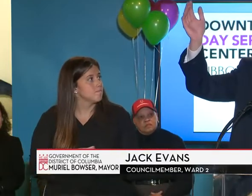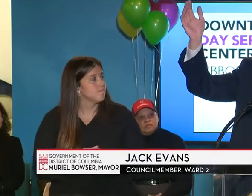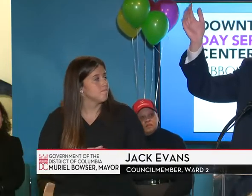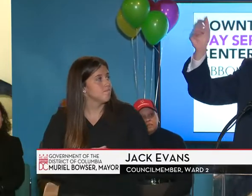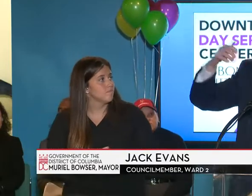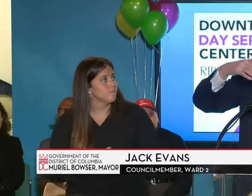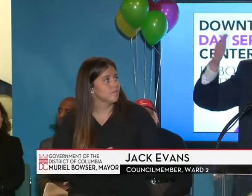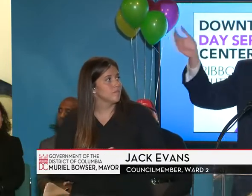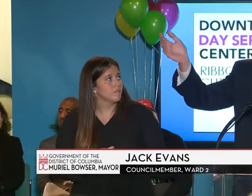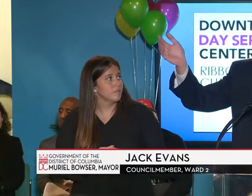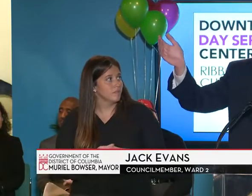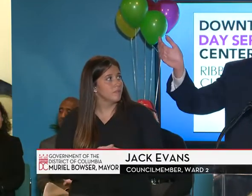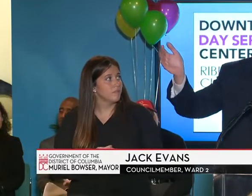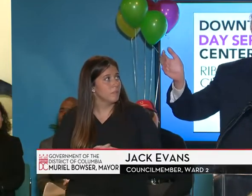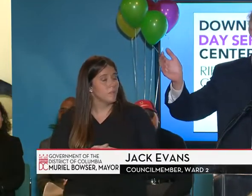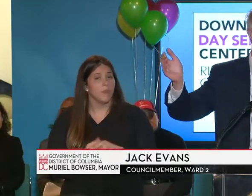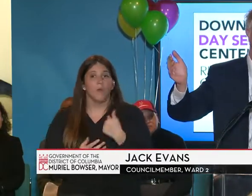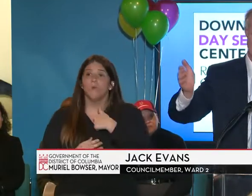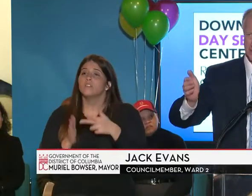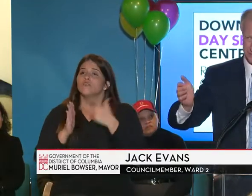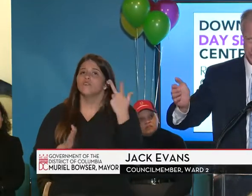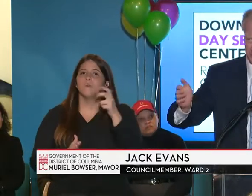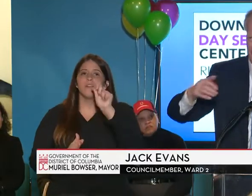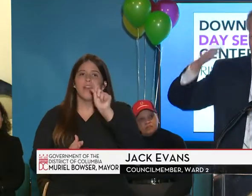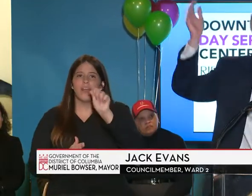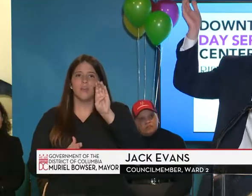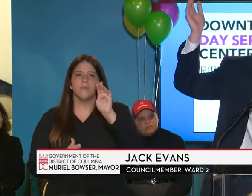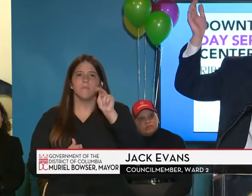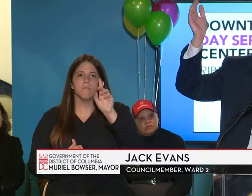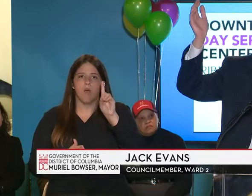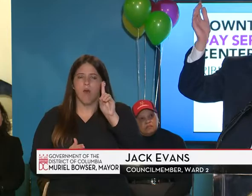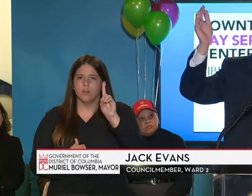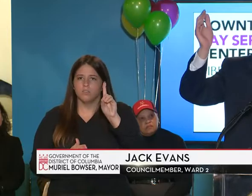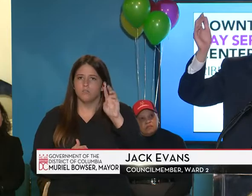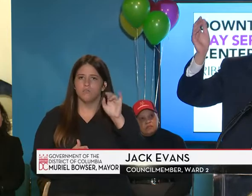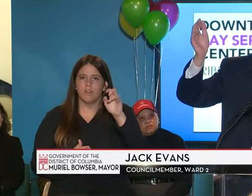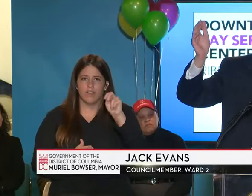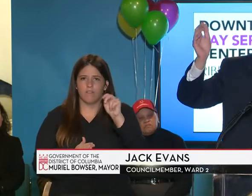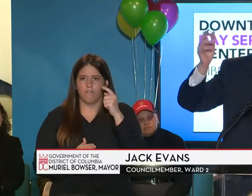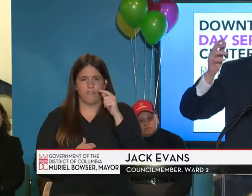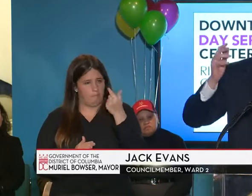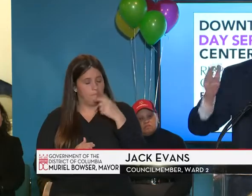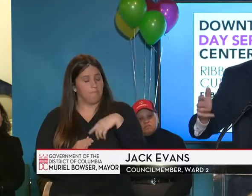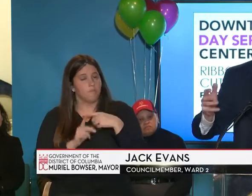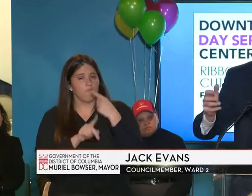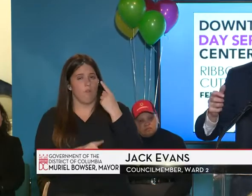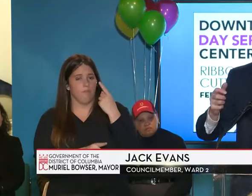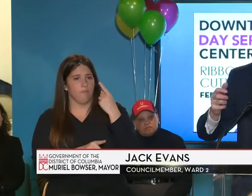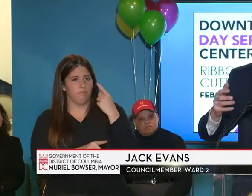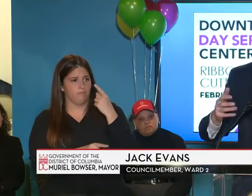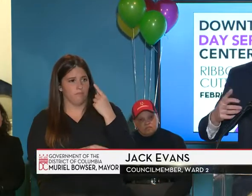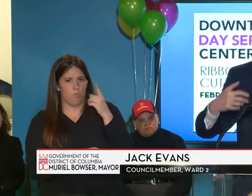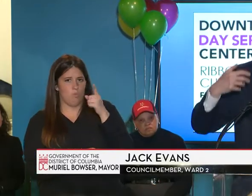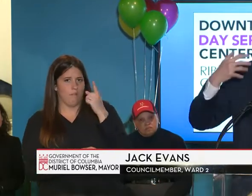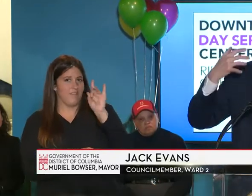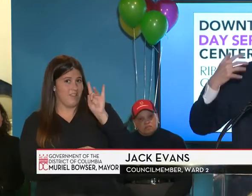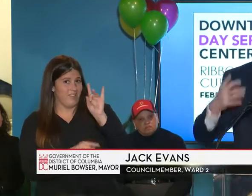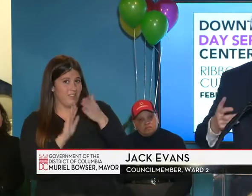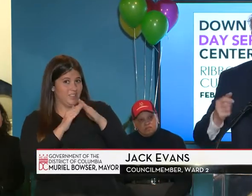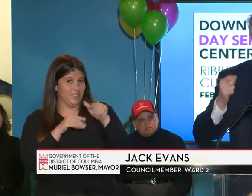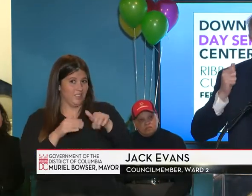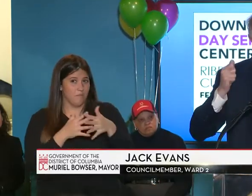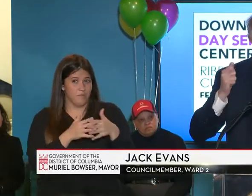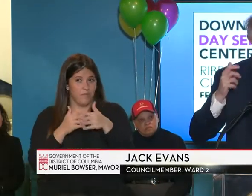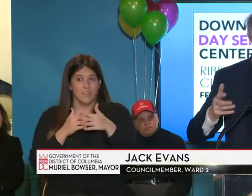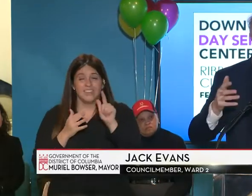And not taking my word for it, we were awarded a AAA bond rating in June, one of 8 cities in America. So we have the resources, and now we